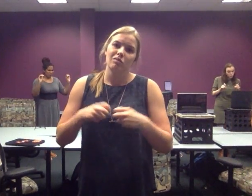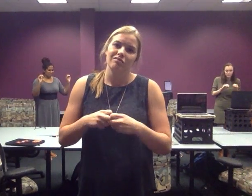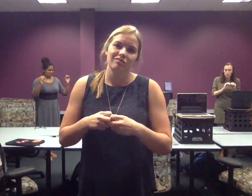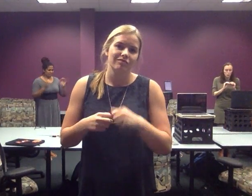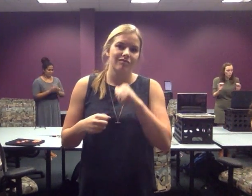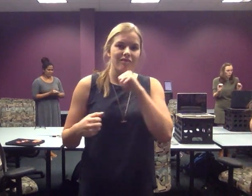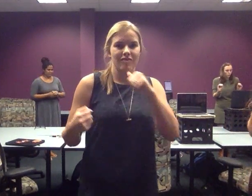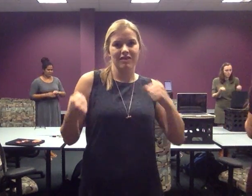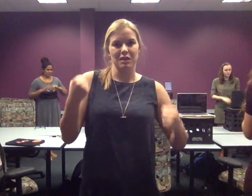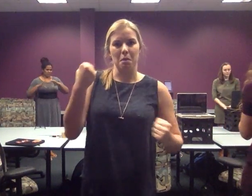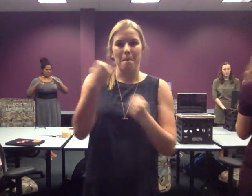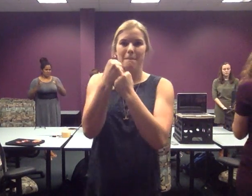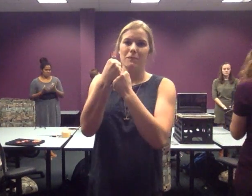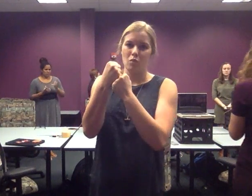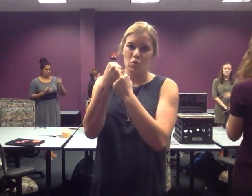graph.